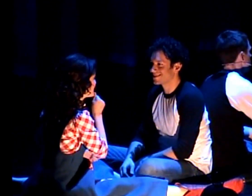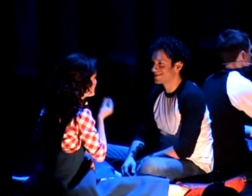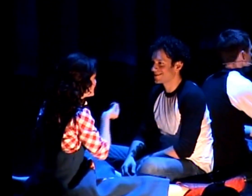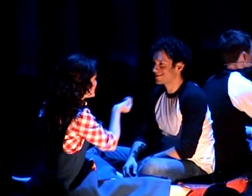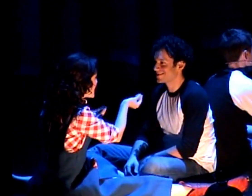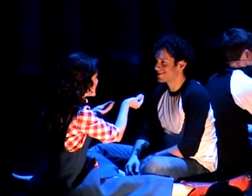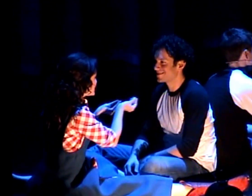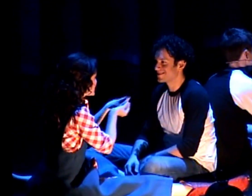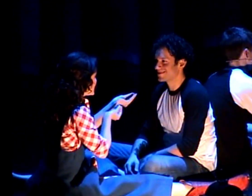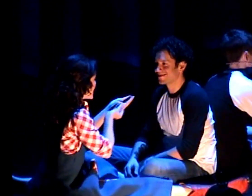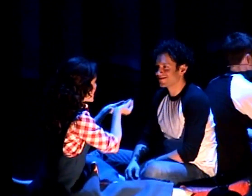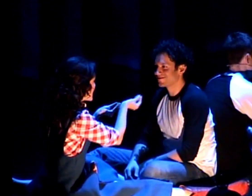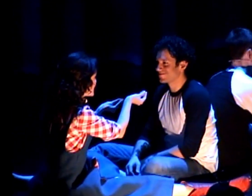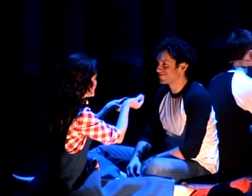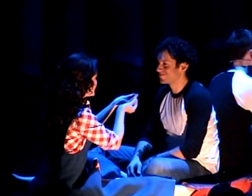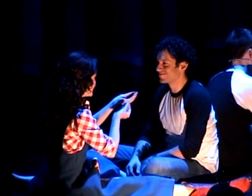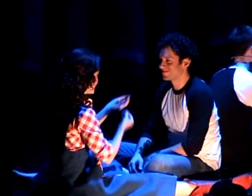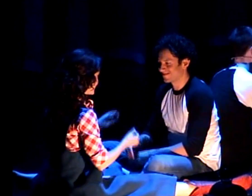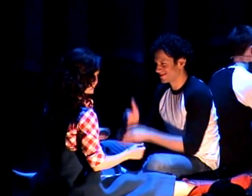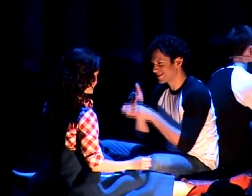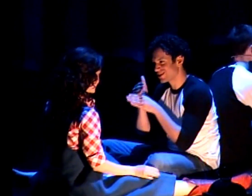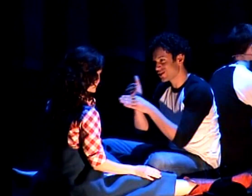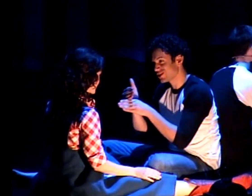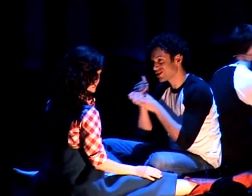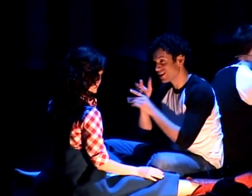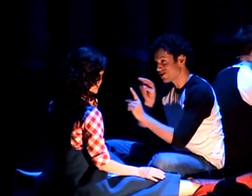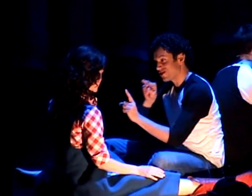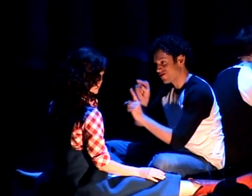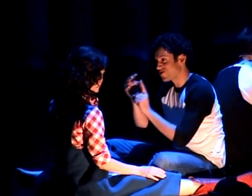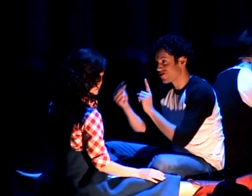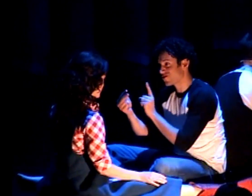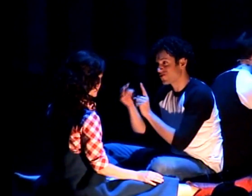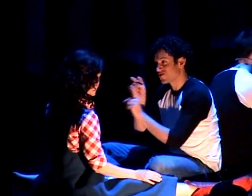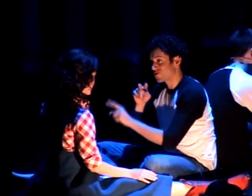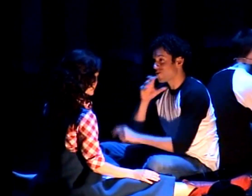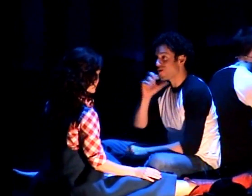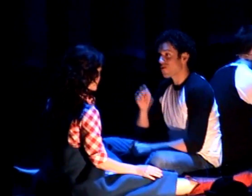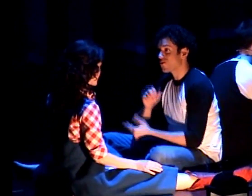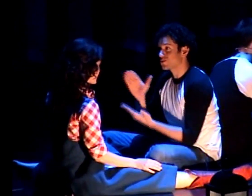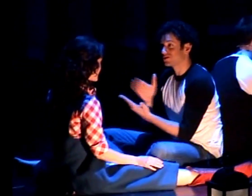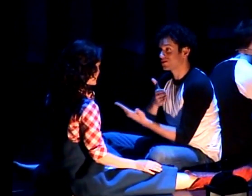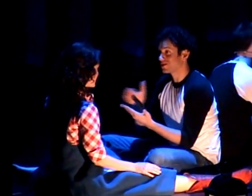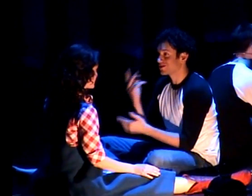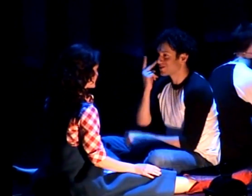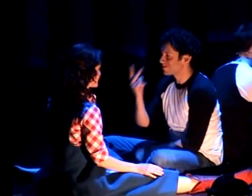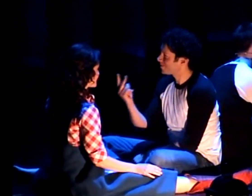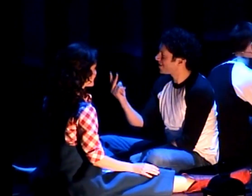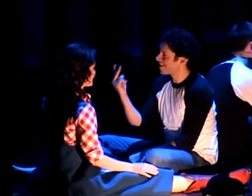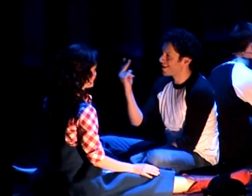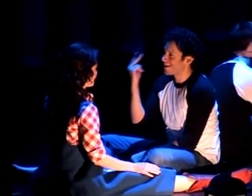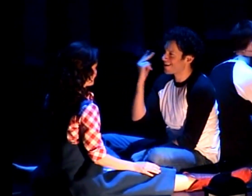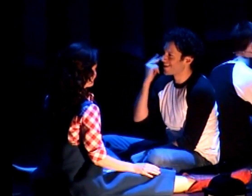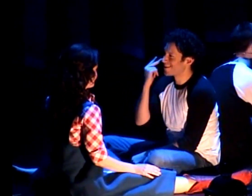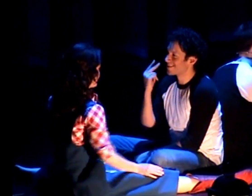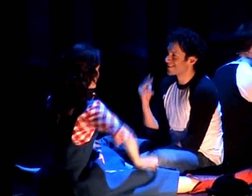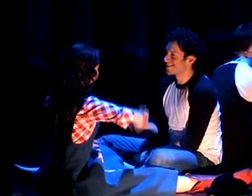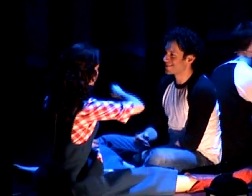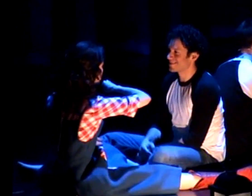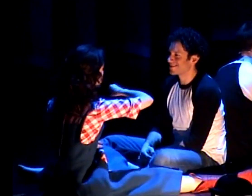confidences, trading all beliefs and humming all songs, and